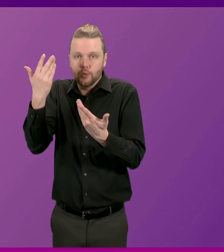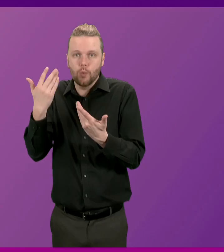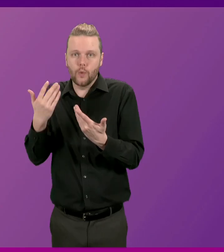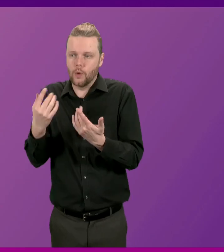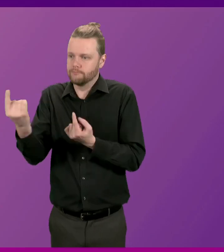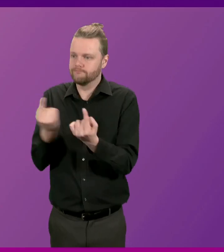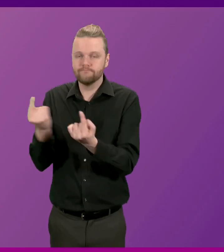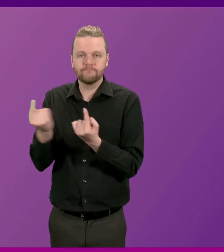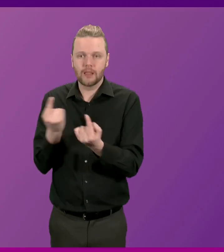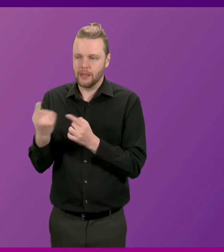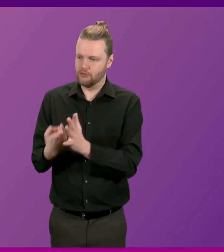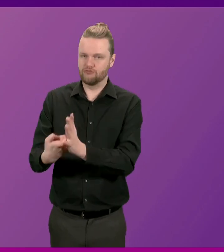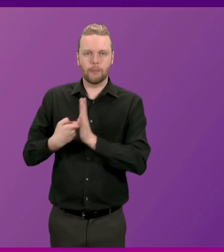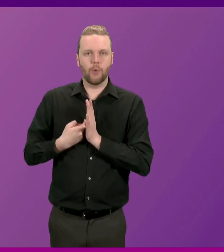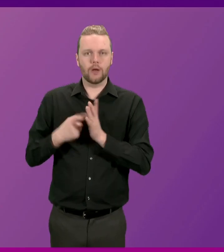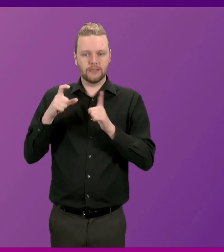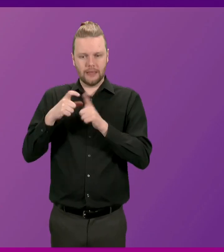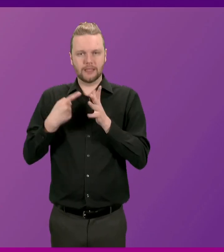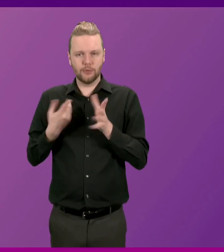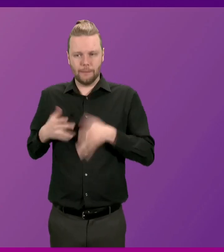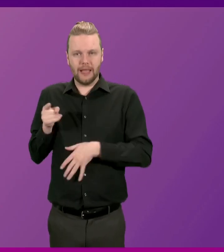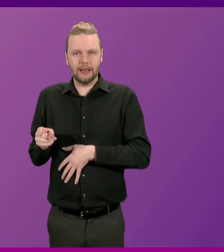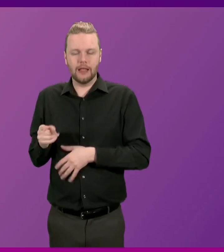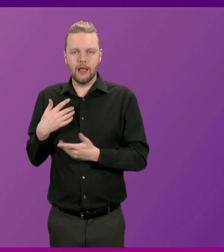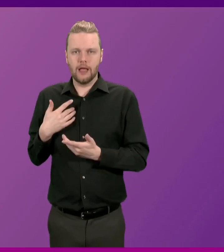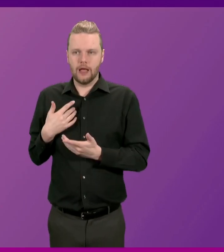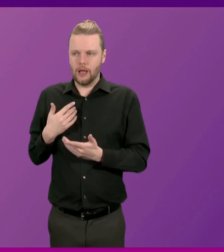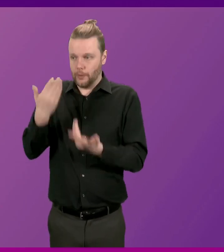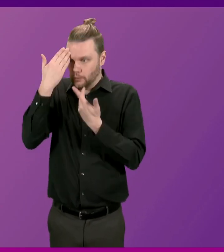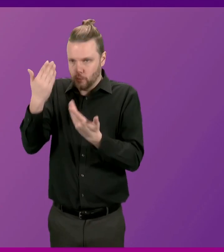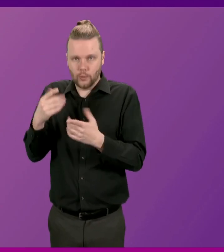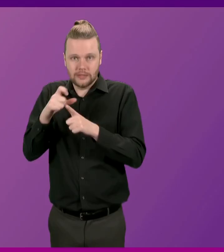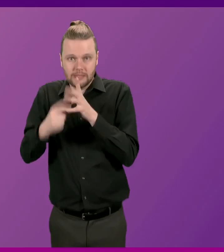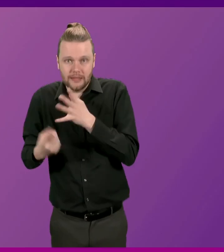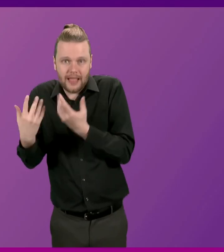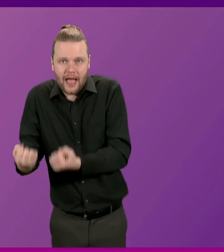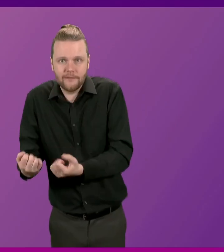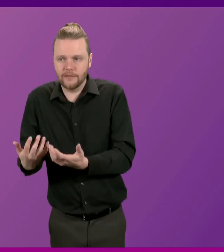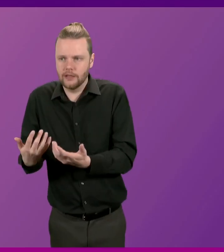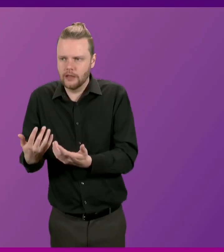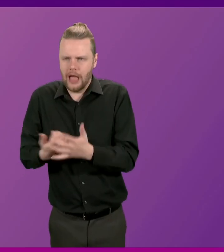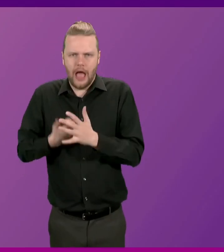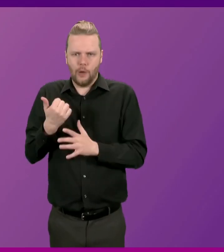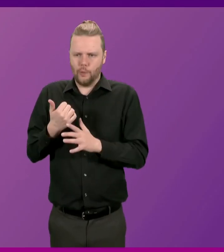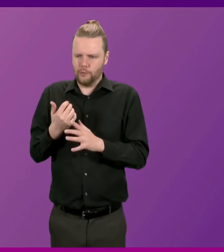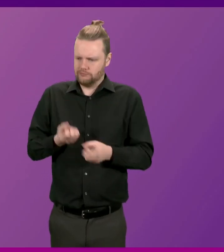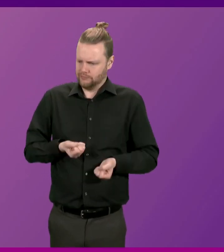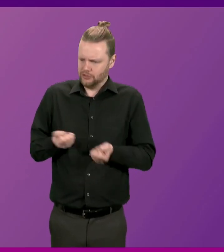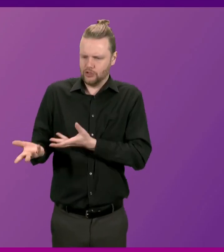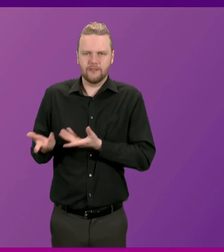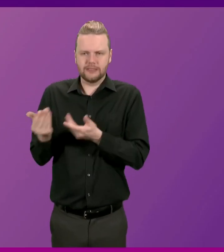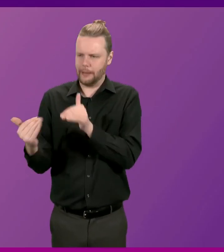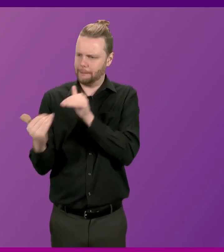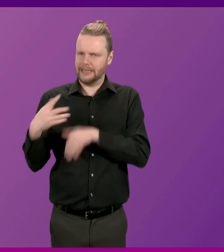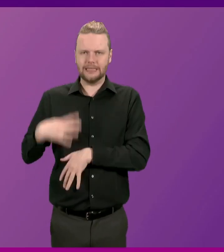coming through the doors that are reporting domestic abuse, if they've got a disability, how can we provide the services and how do we know what the needs